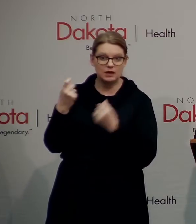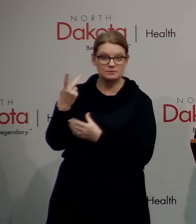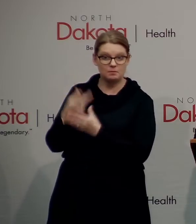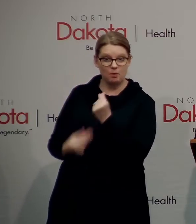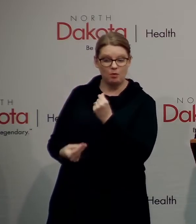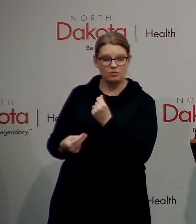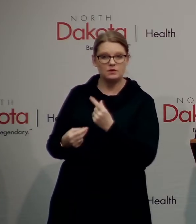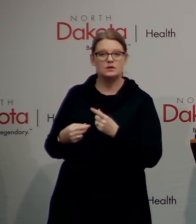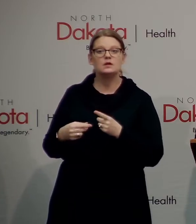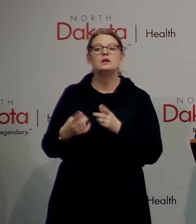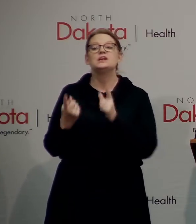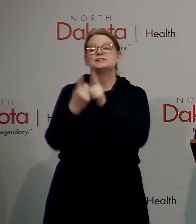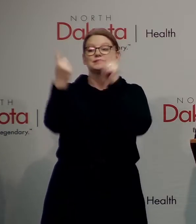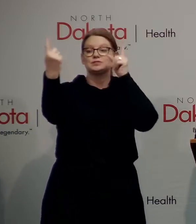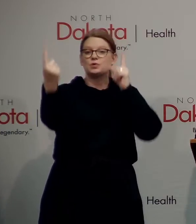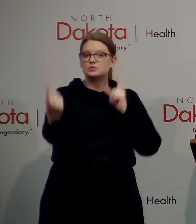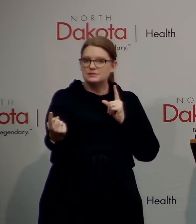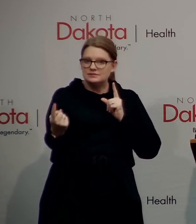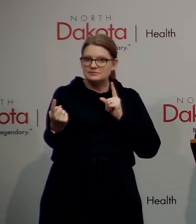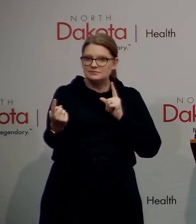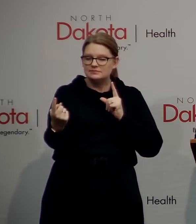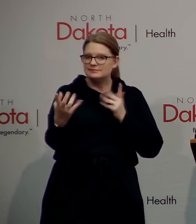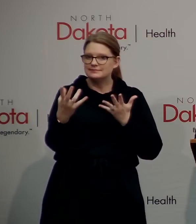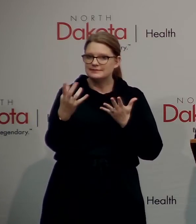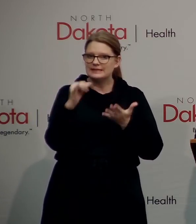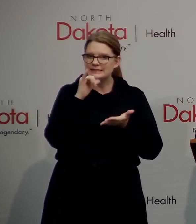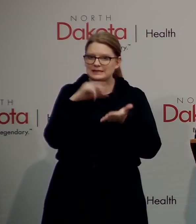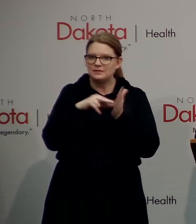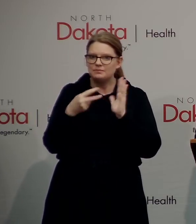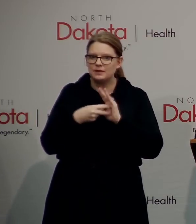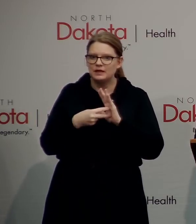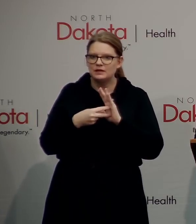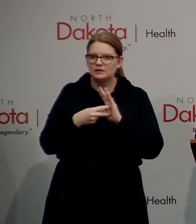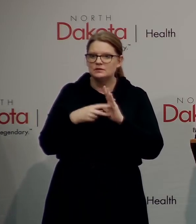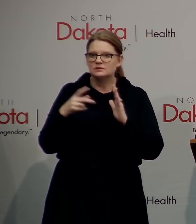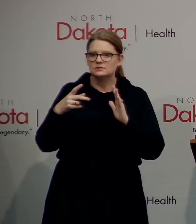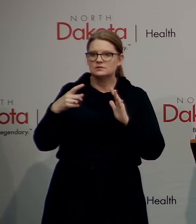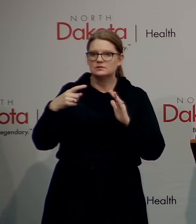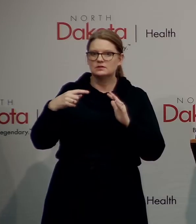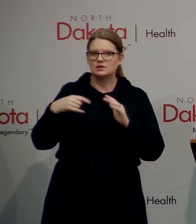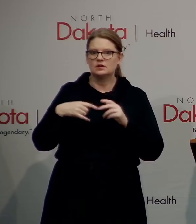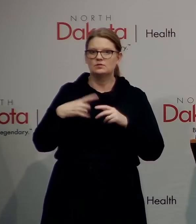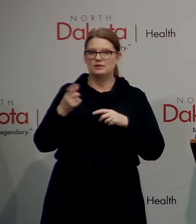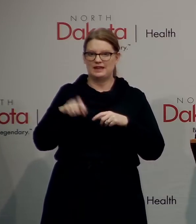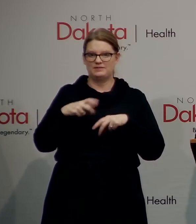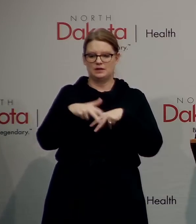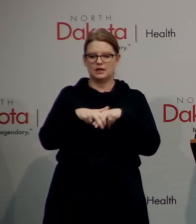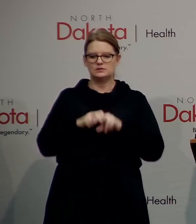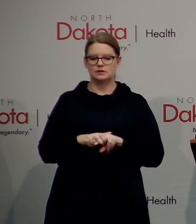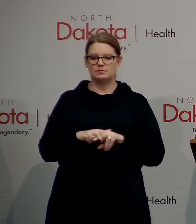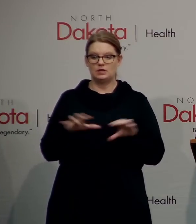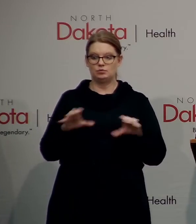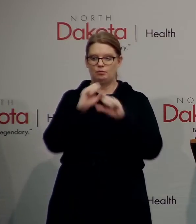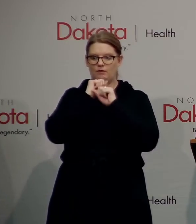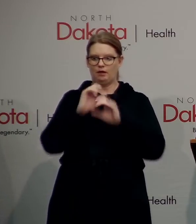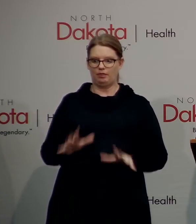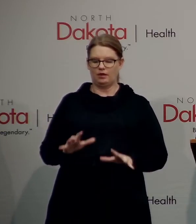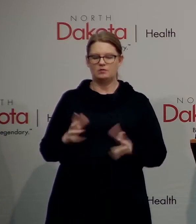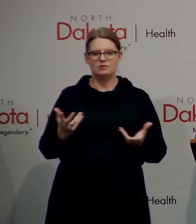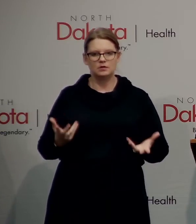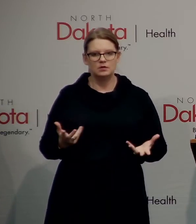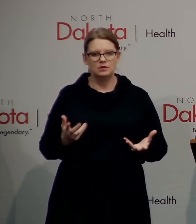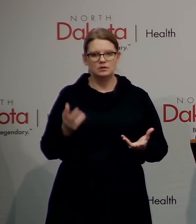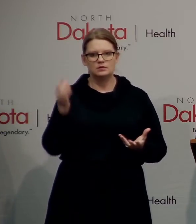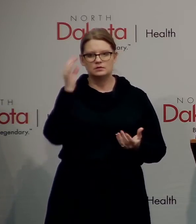and social distancing doesn't necessarily mean that we all have to become the most sedentary state in the nation, particularly when we know that this is